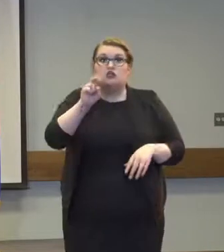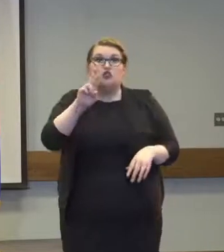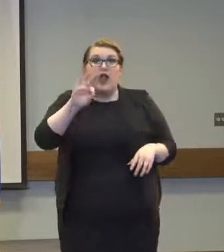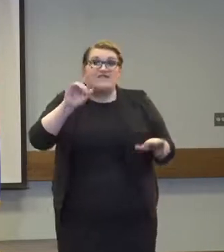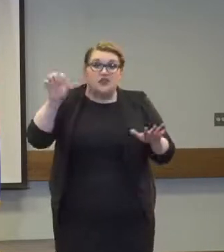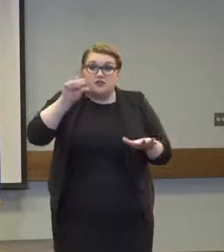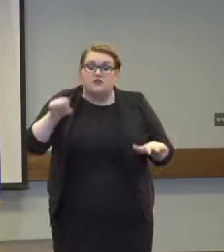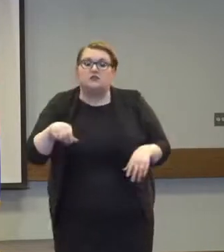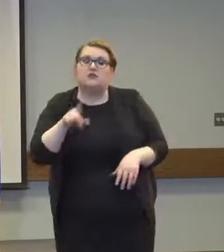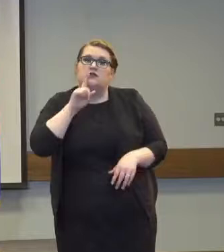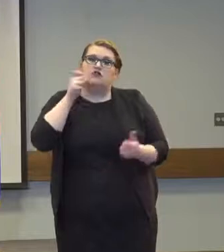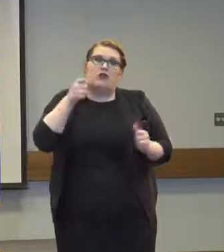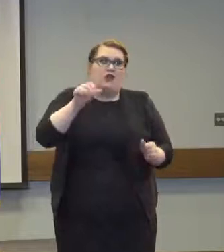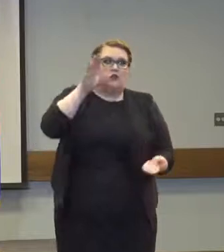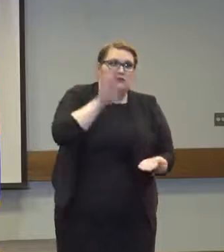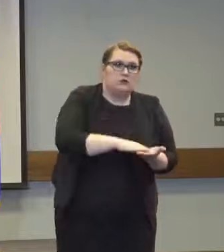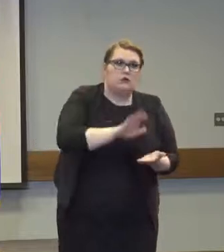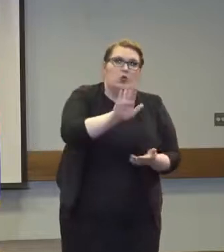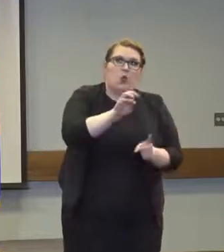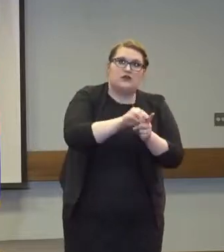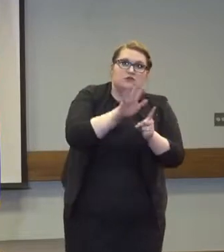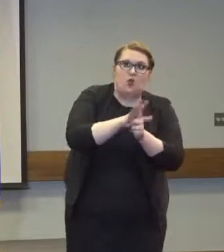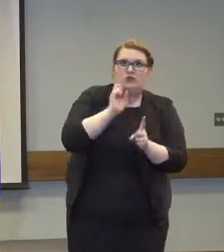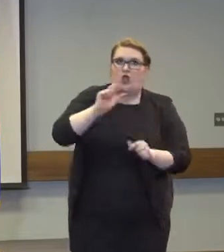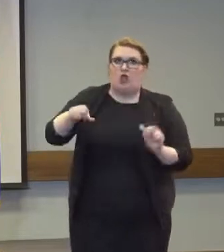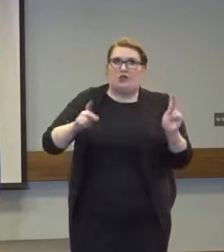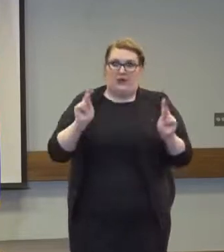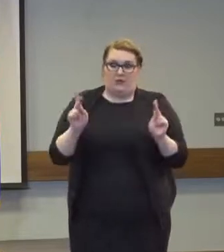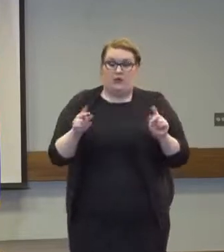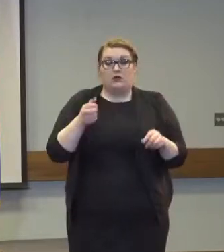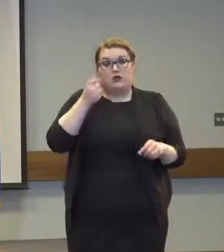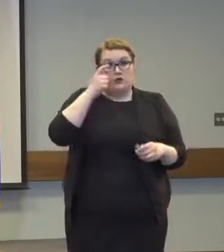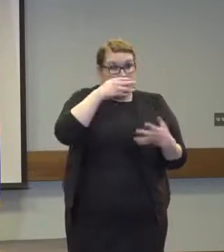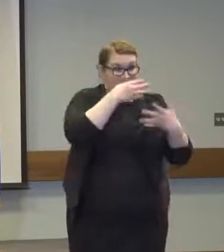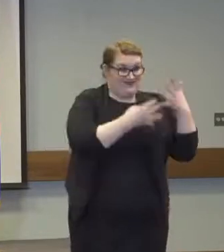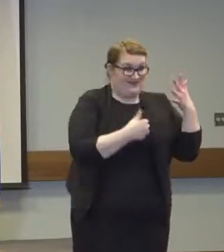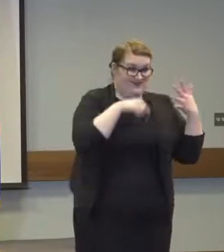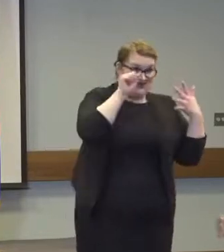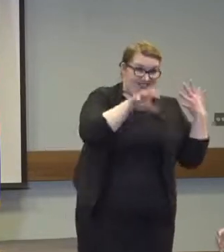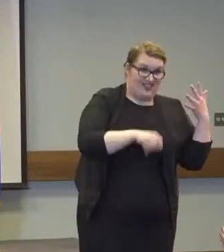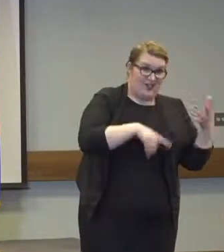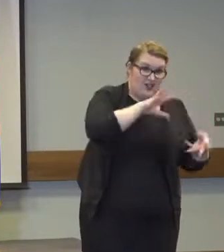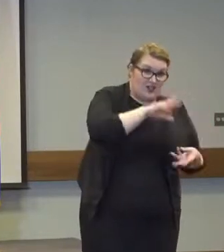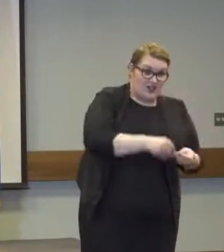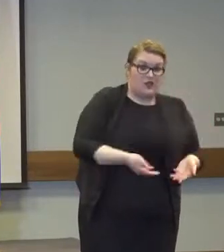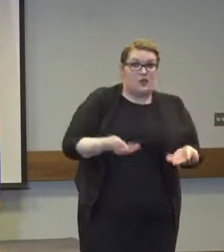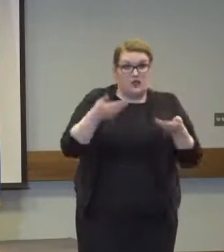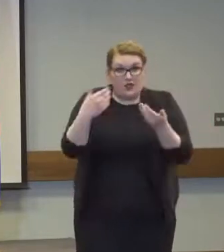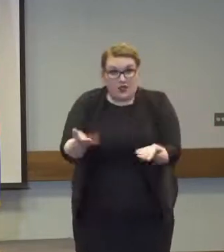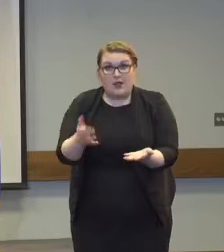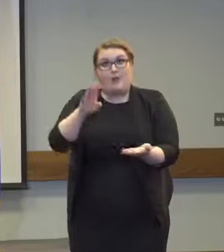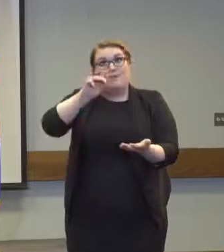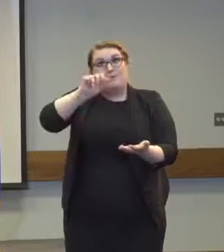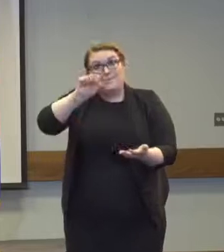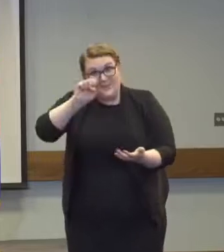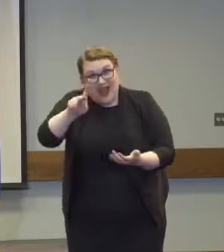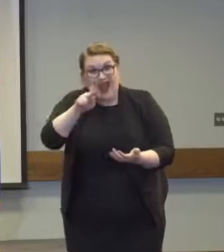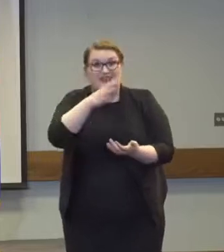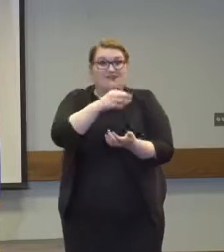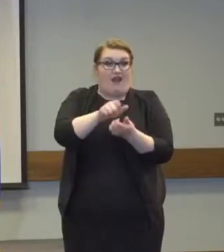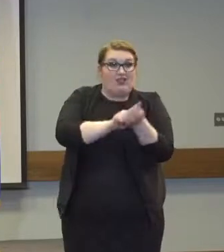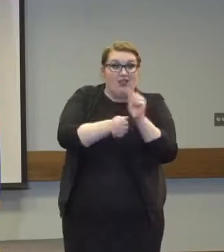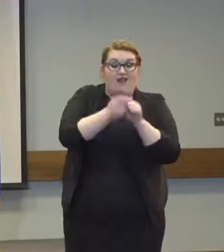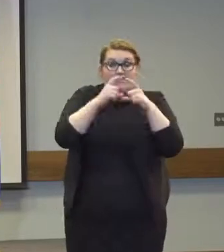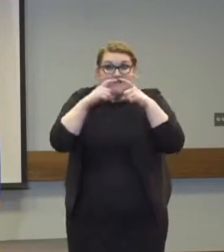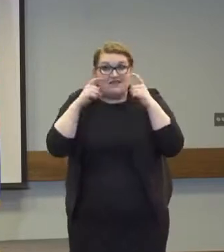limiting your exposure to other individuals. So I say all of that to say that masks and gloves are a piece